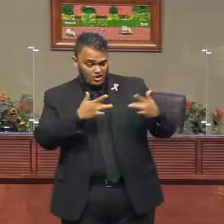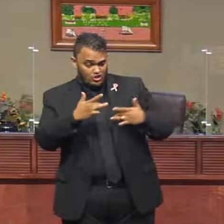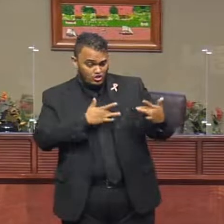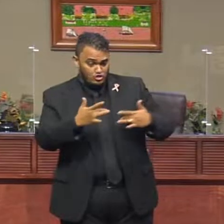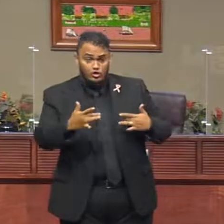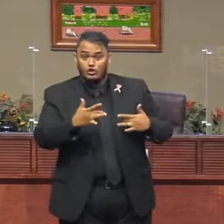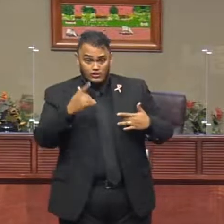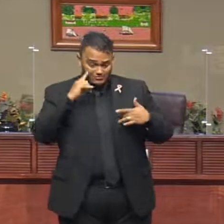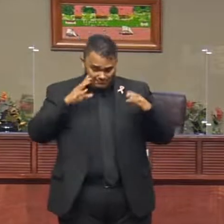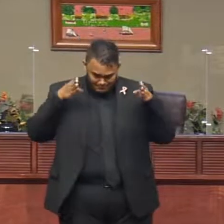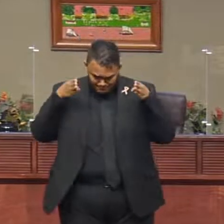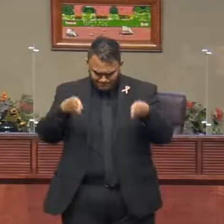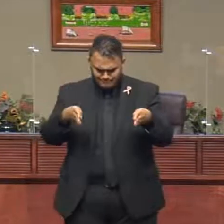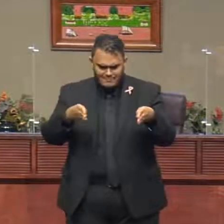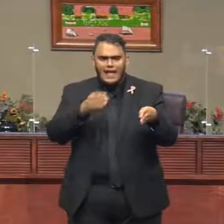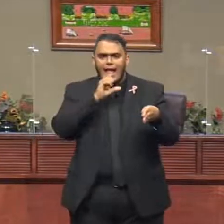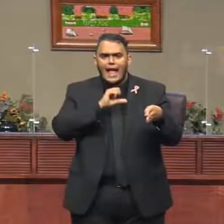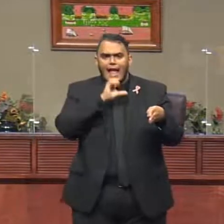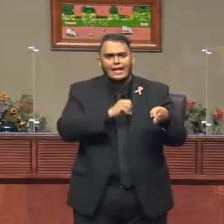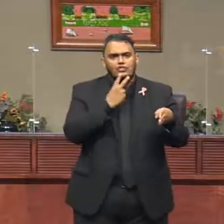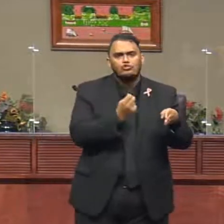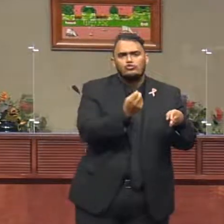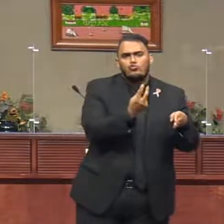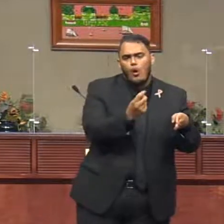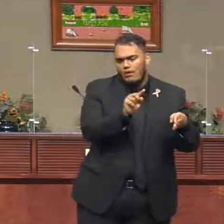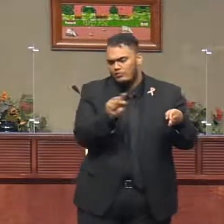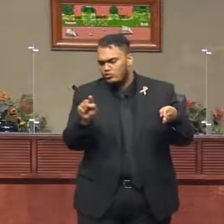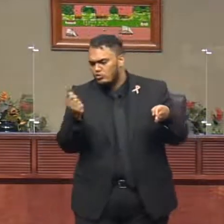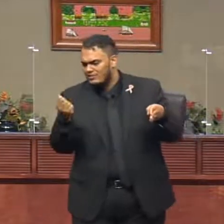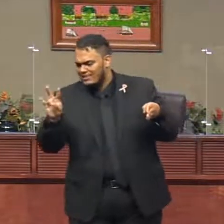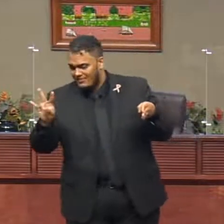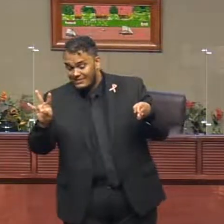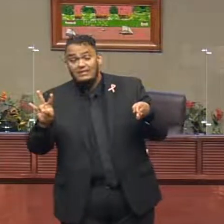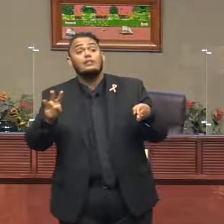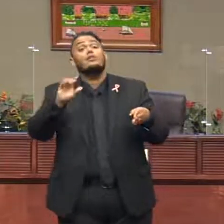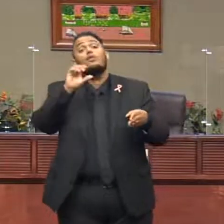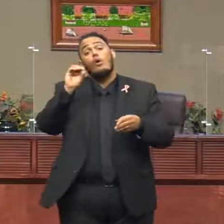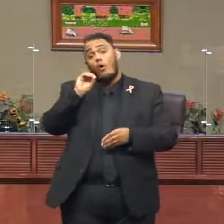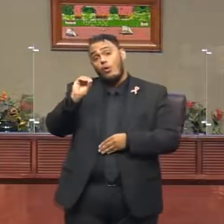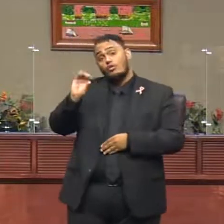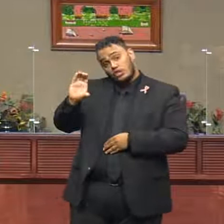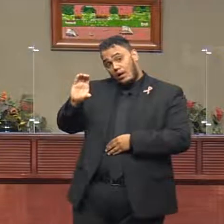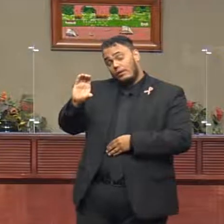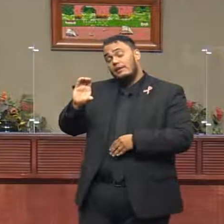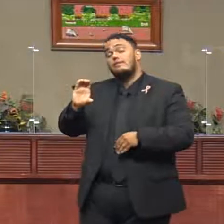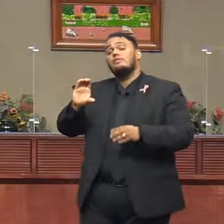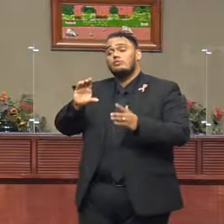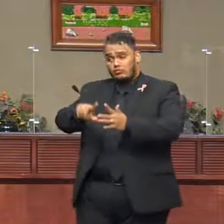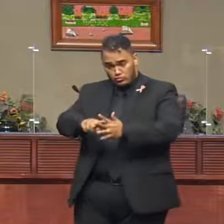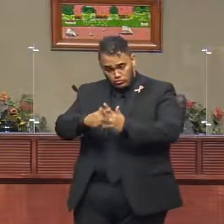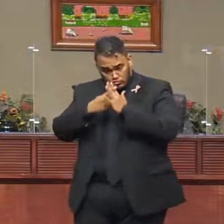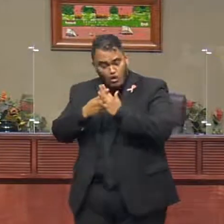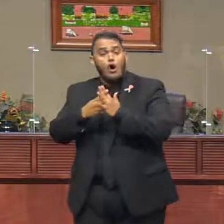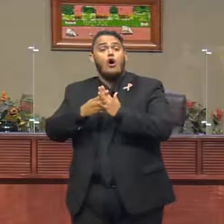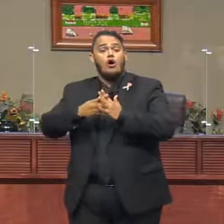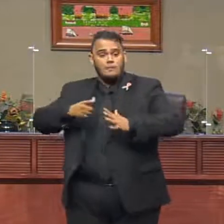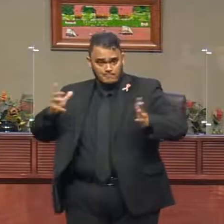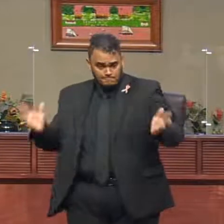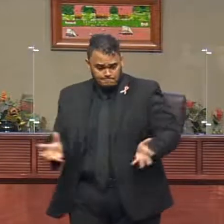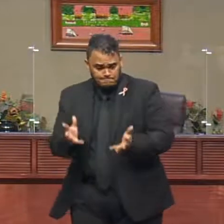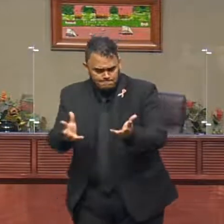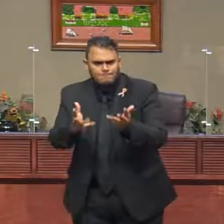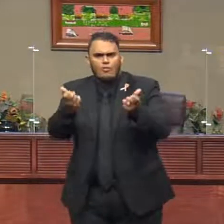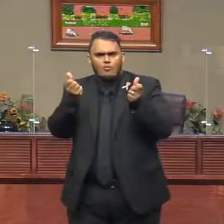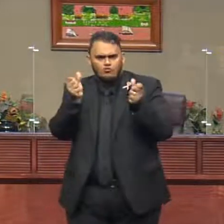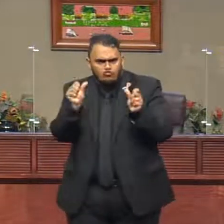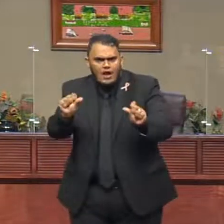correct? So Orange County obviously did the initiative that was kind of grassroots to reach folks who were not